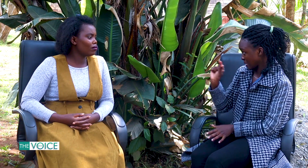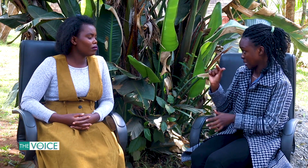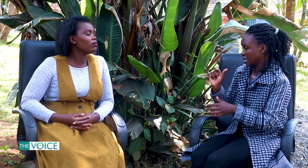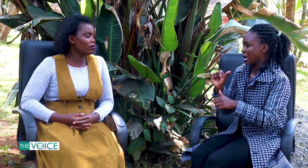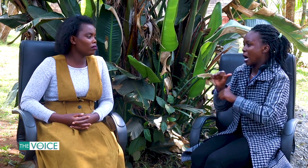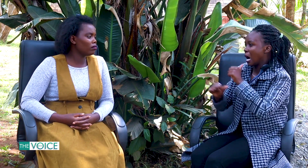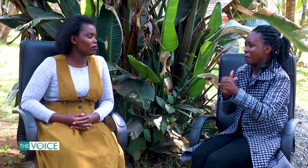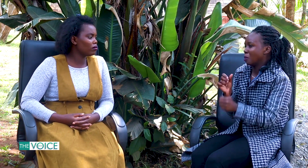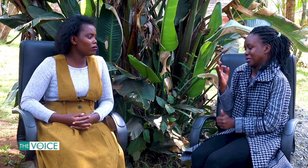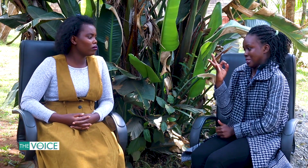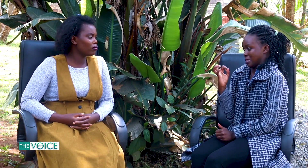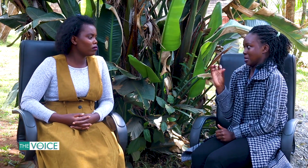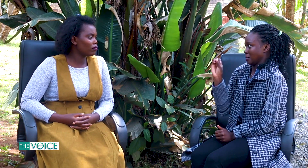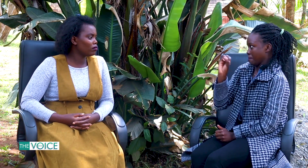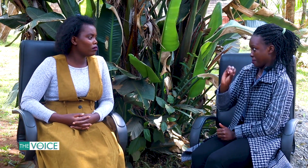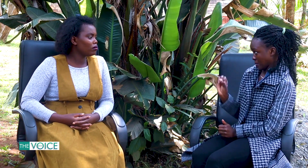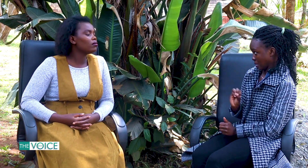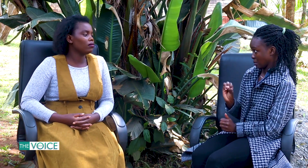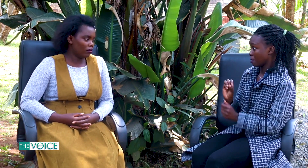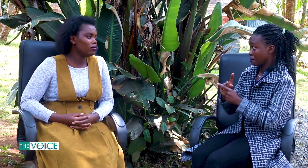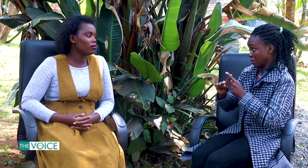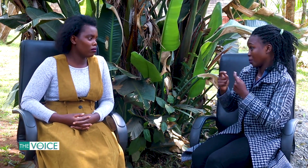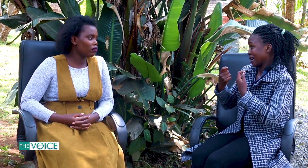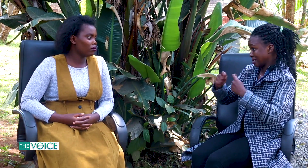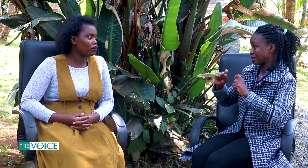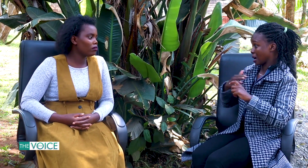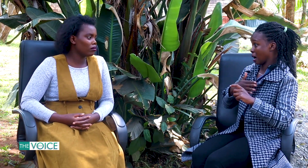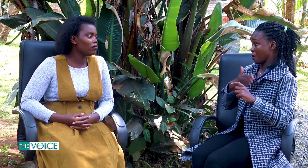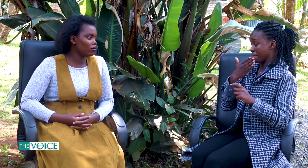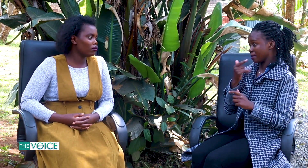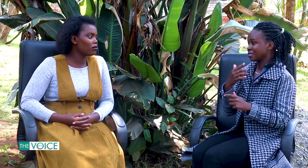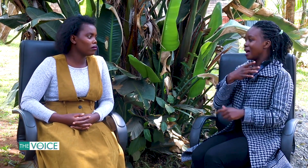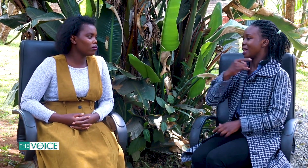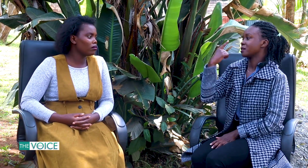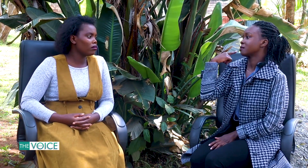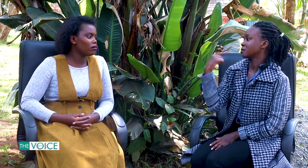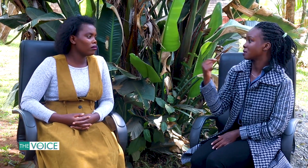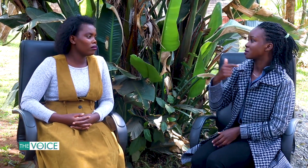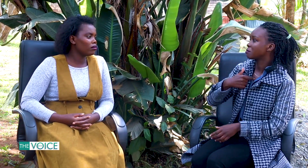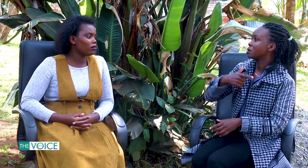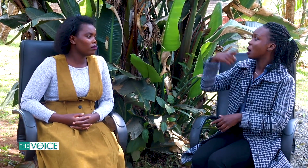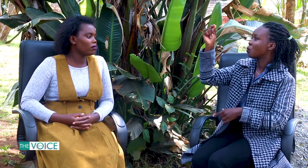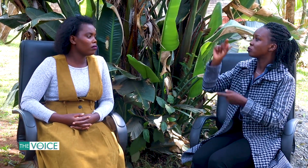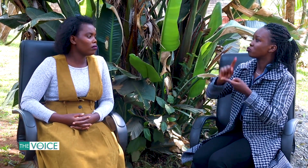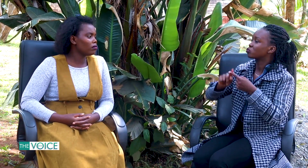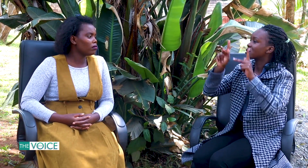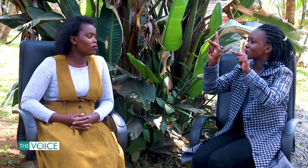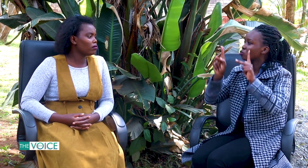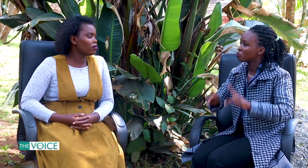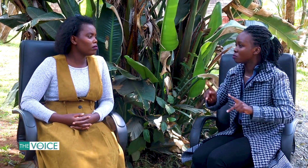There's a big problem in that area. But for me, I'll say we're trying our best to make sure that we give the best,